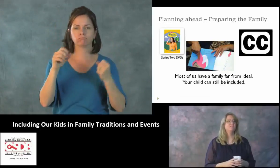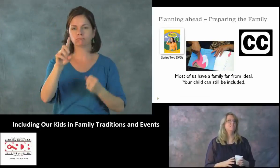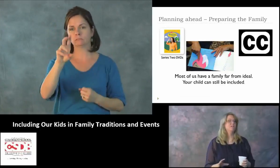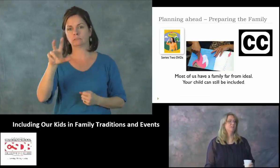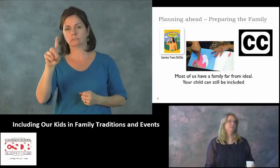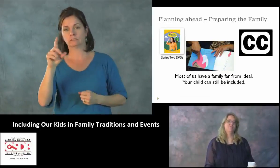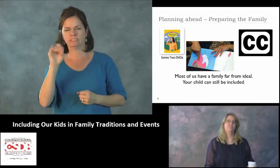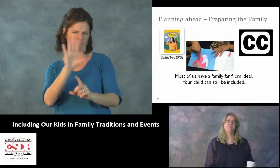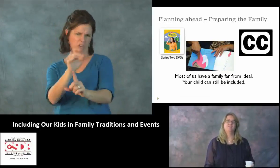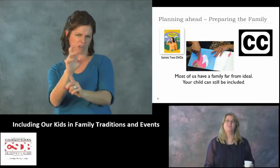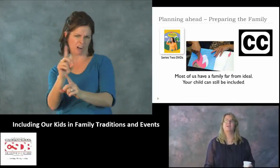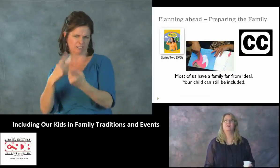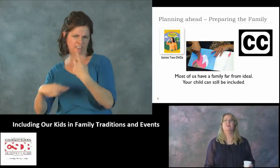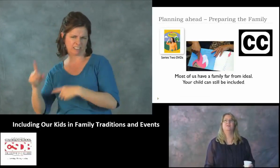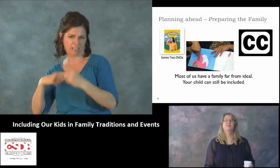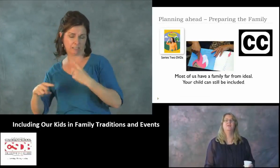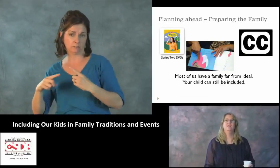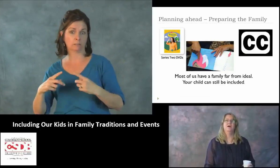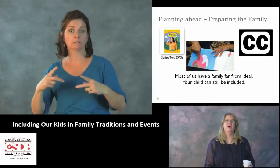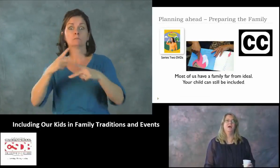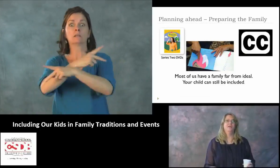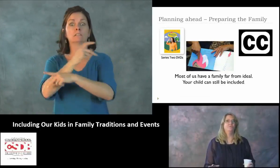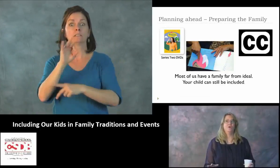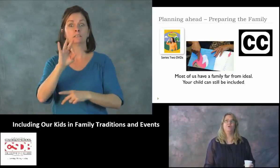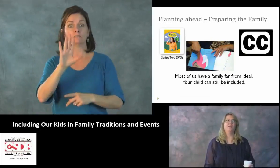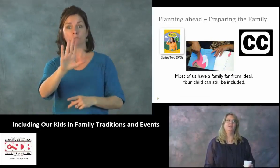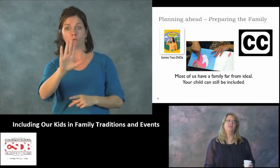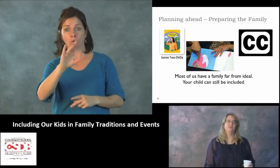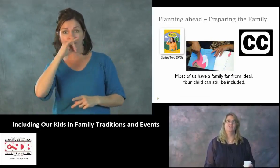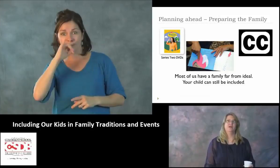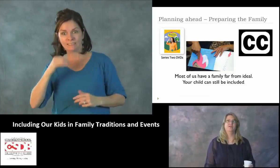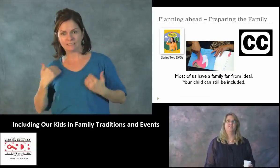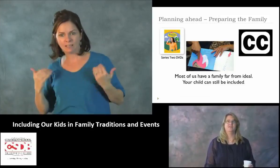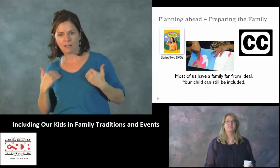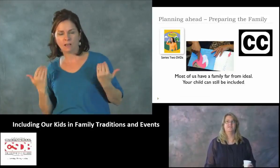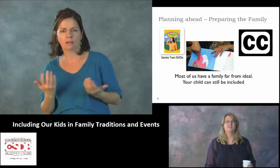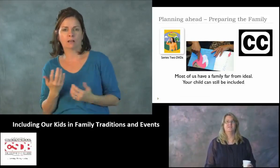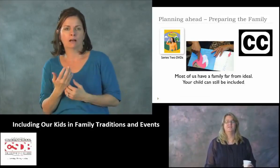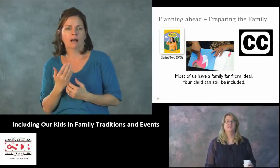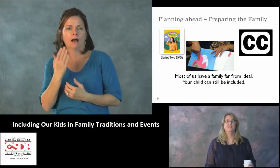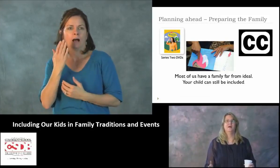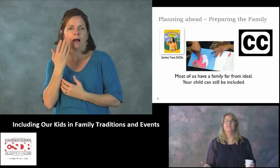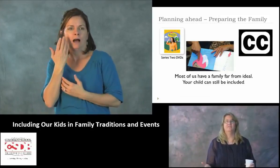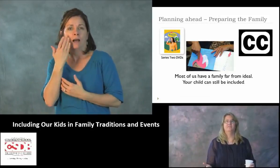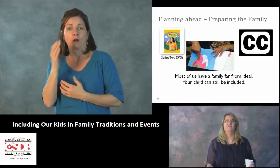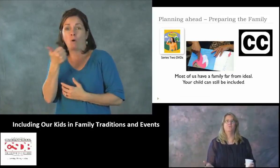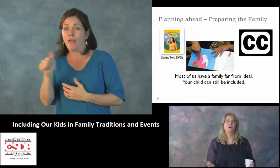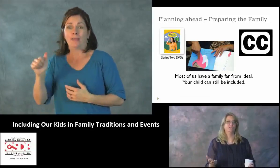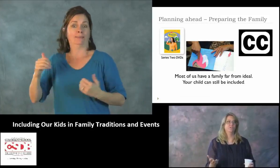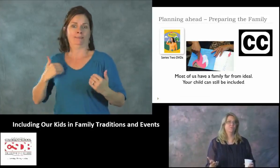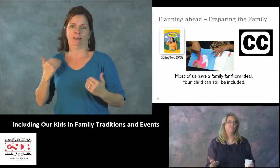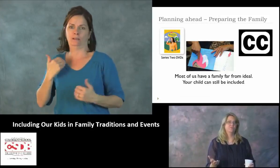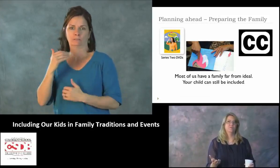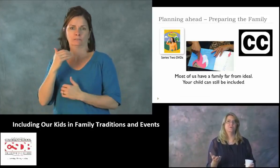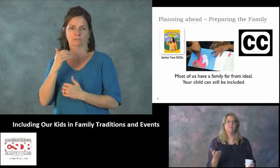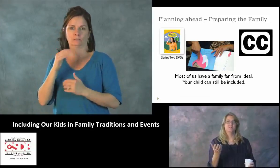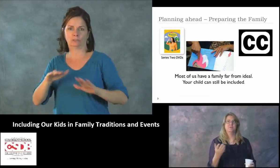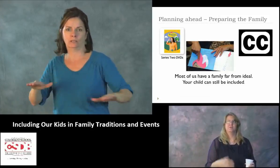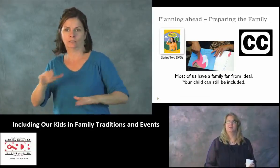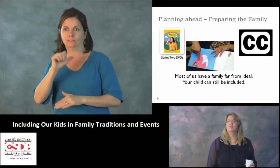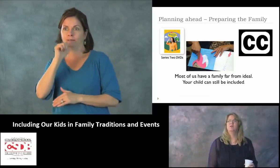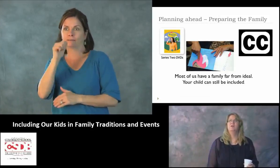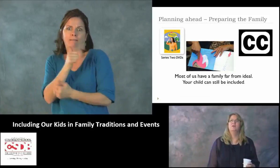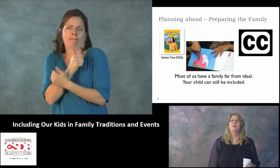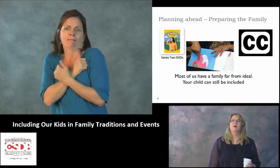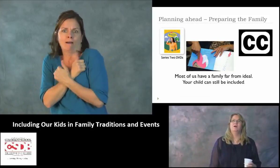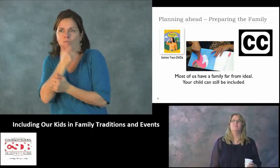signs, especially if your kids are young. I don't know any young child that doesn't love watching those or